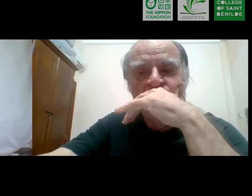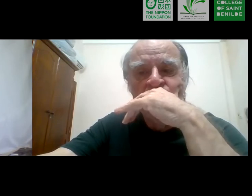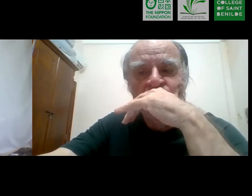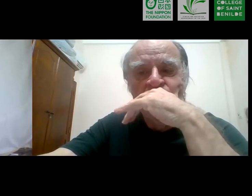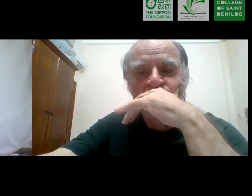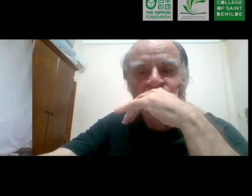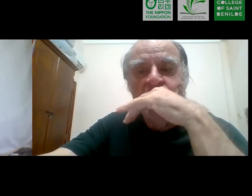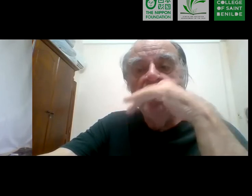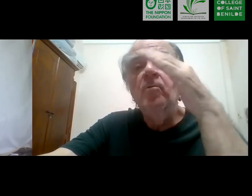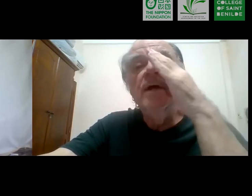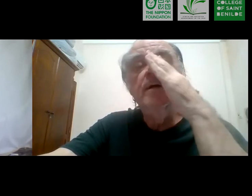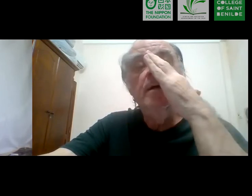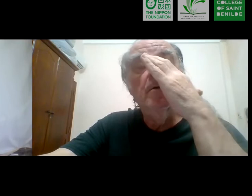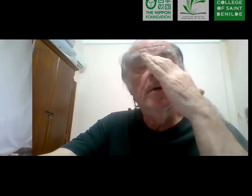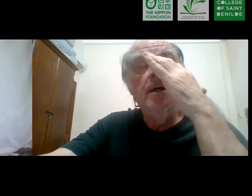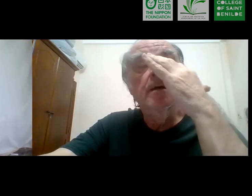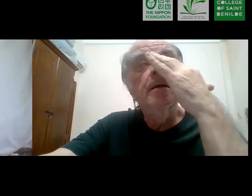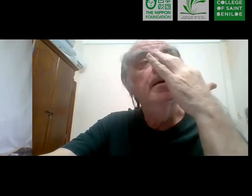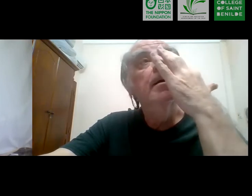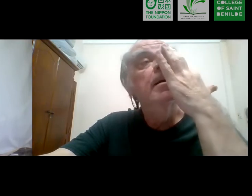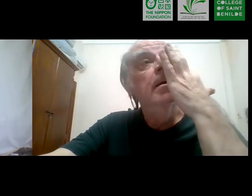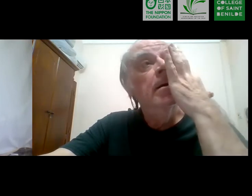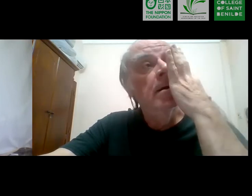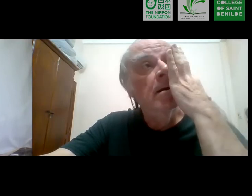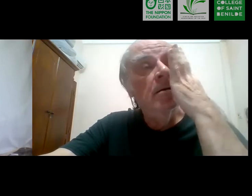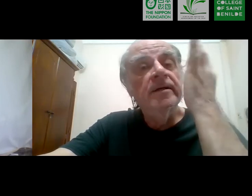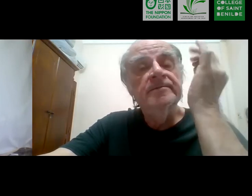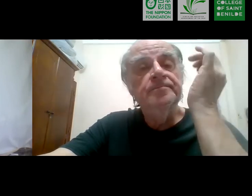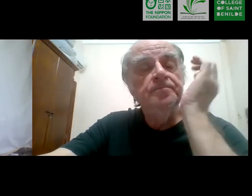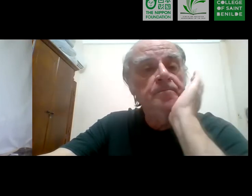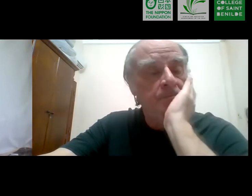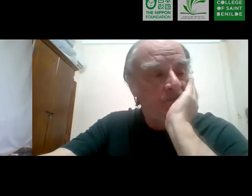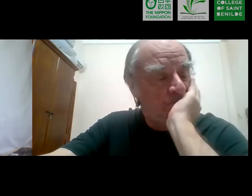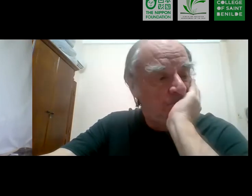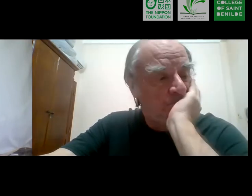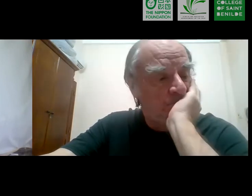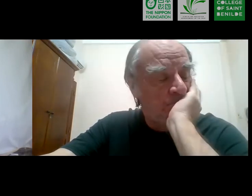Peebs and Ray. Right, okay. All right.